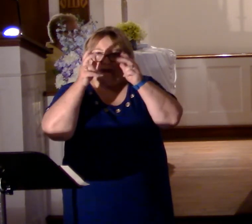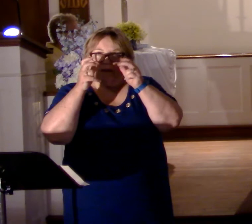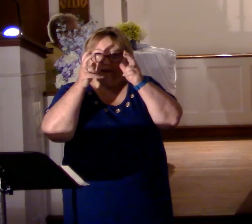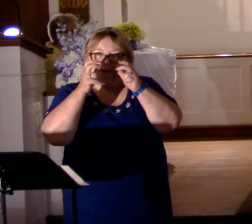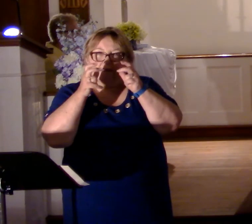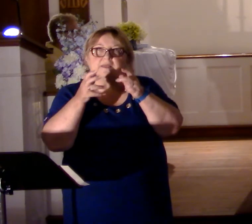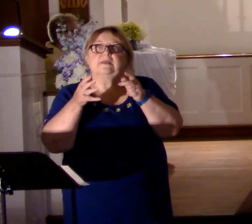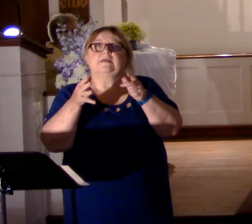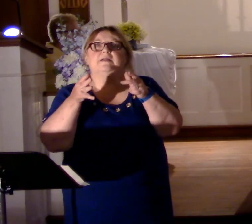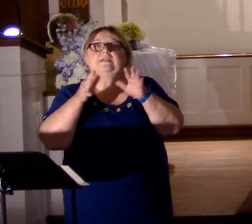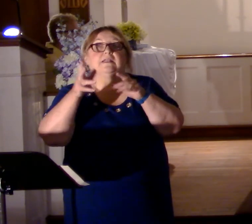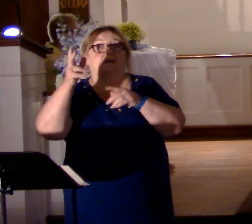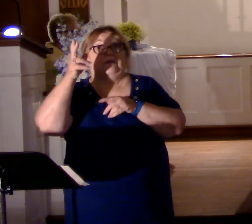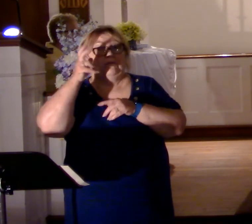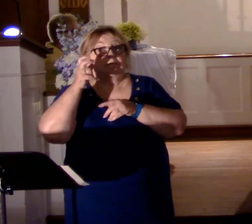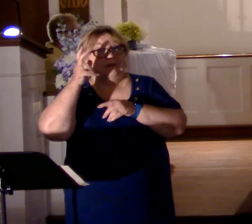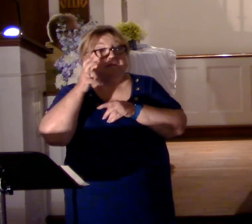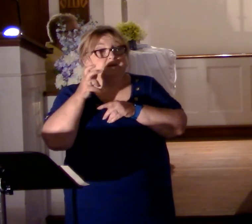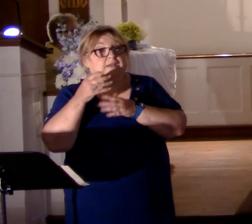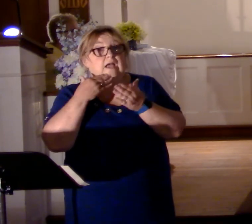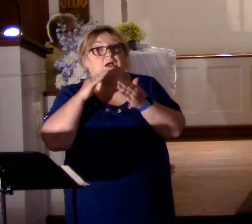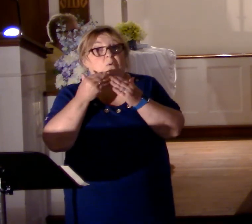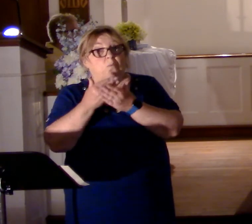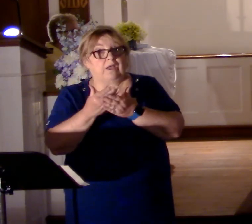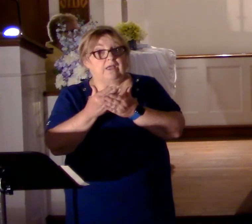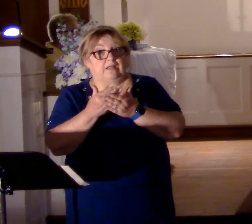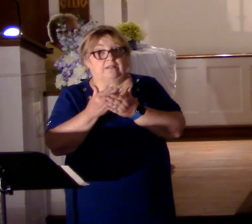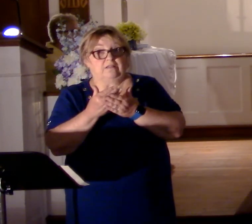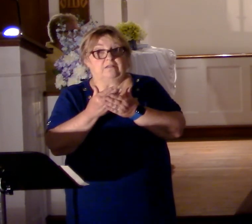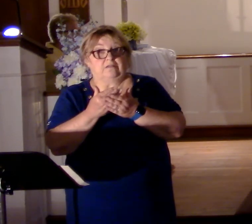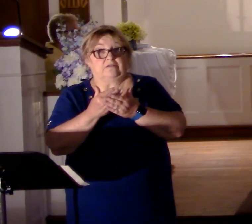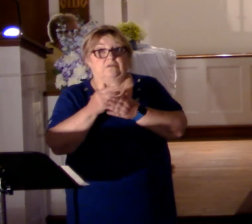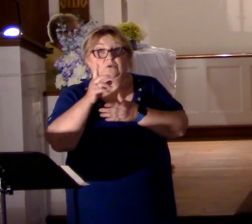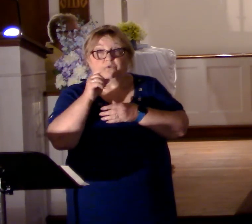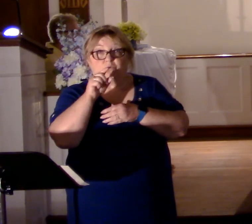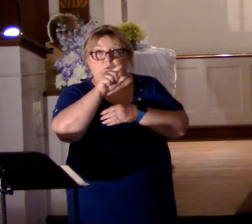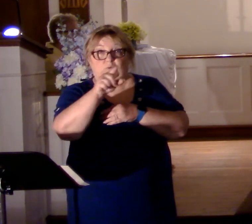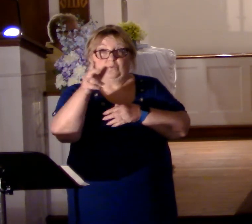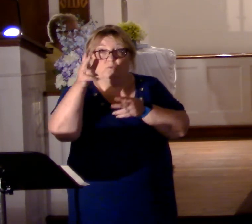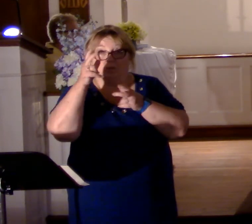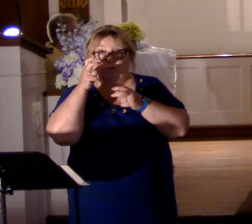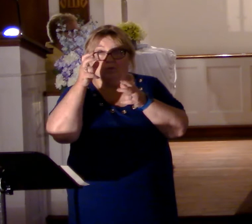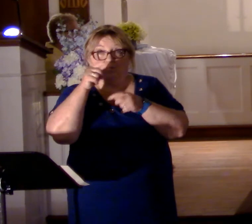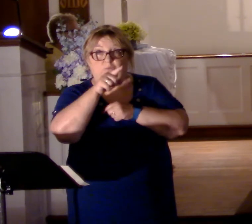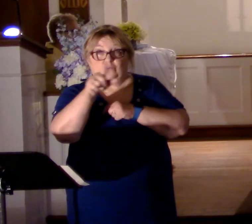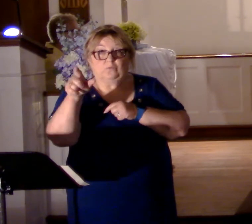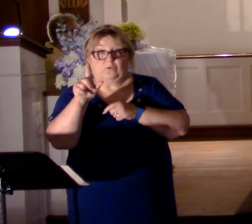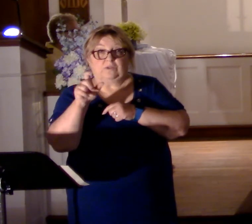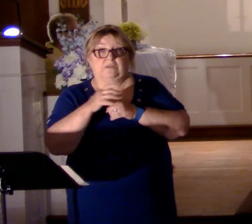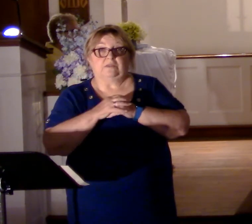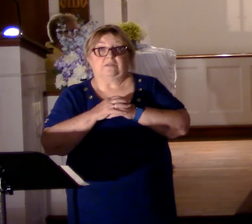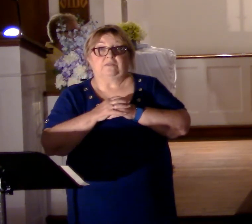him hear. How well do you hear?